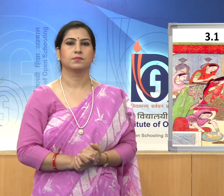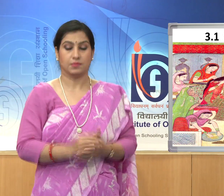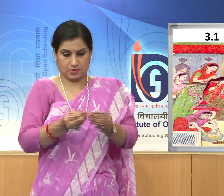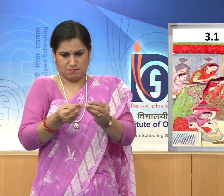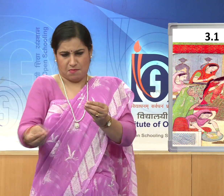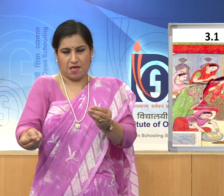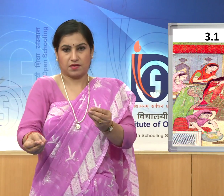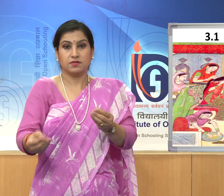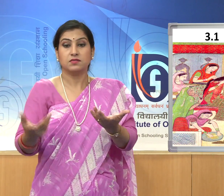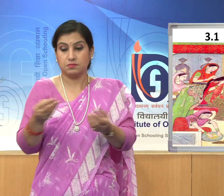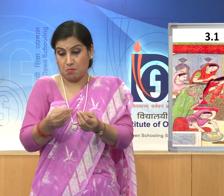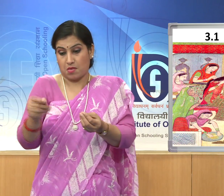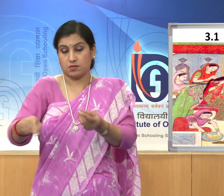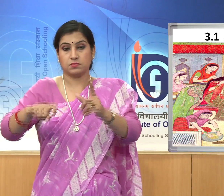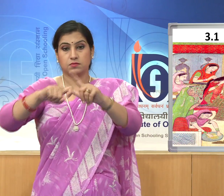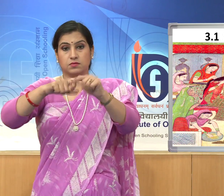near Kangra Valley.